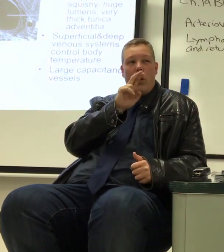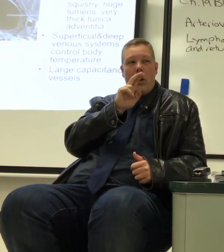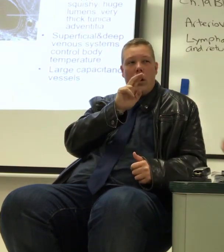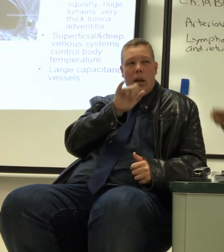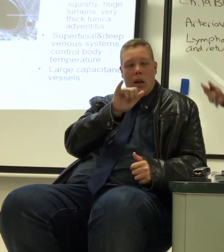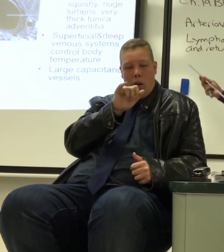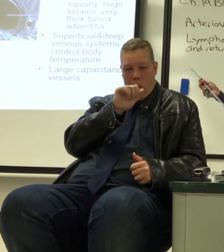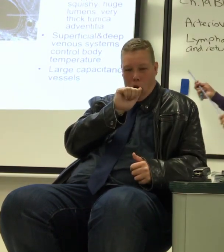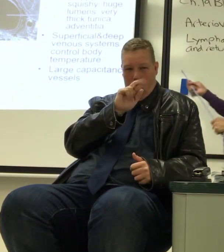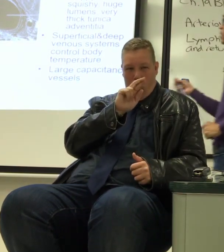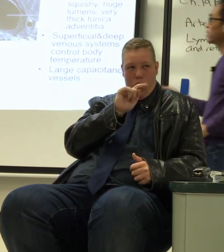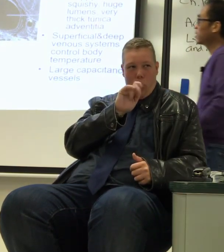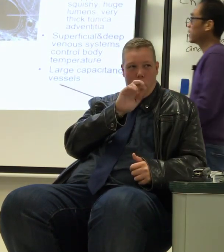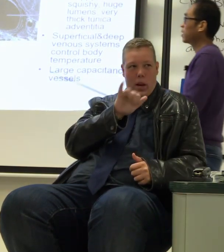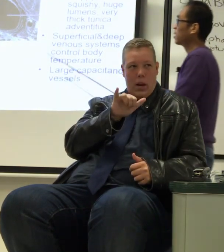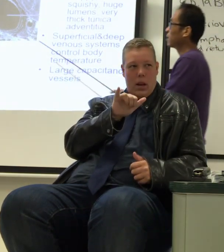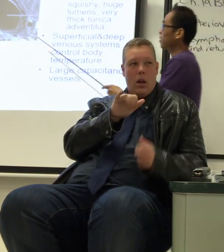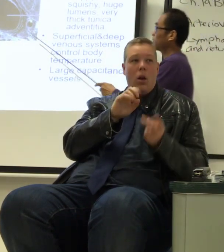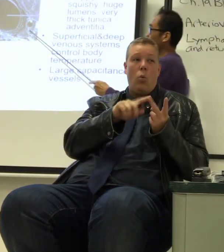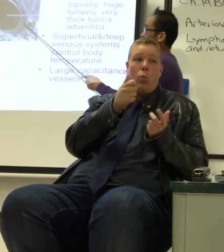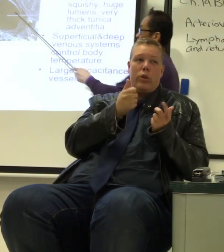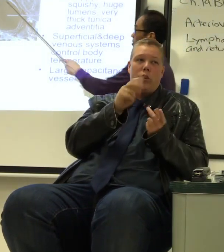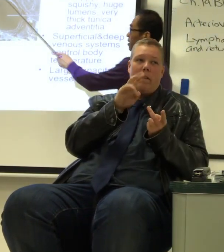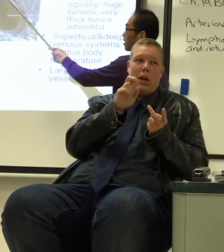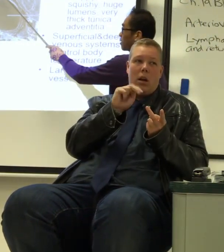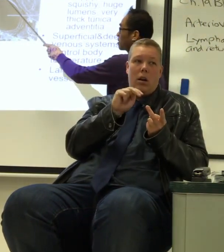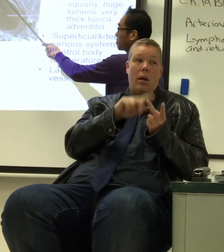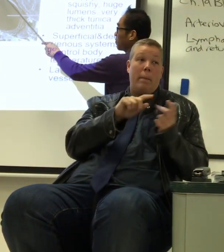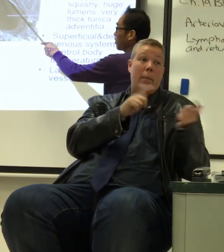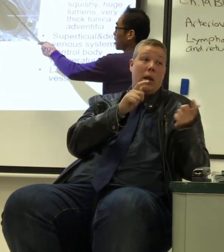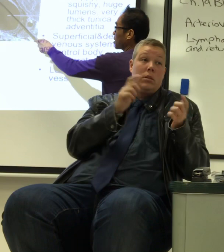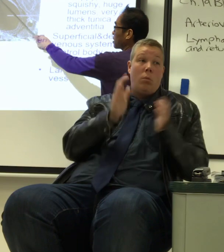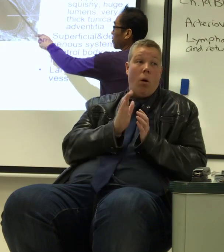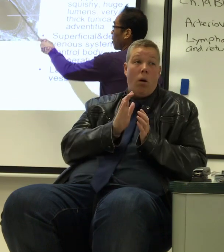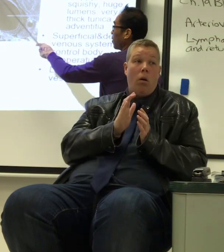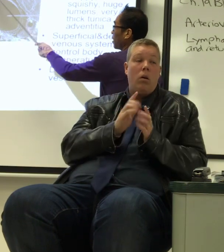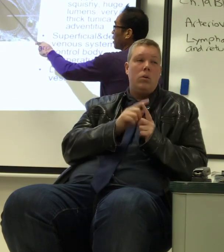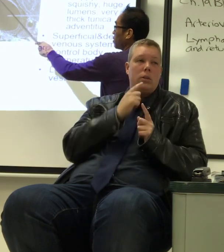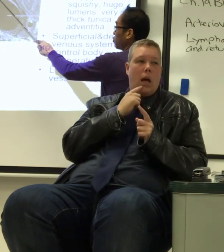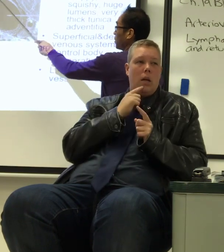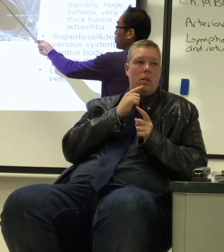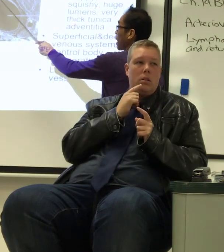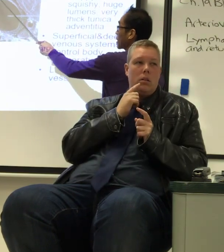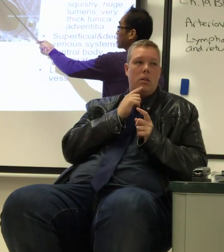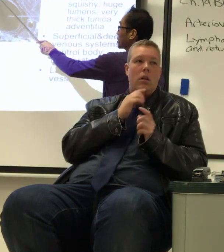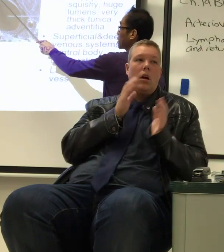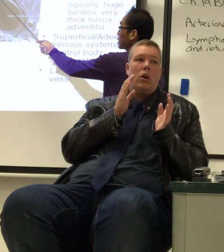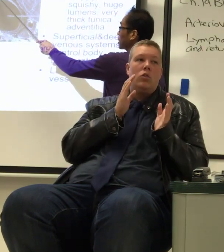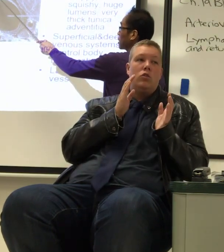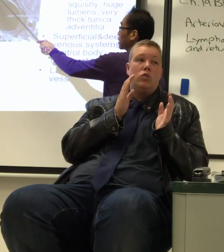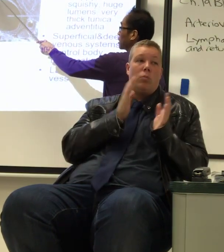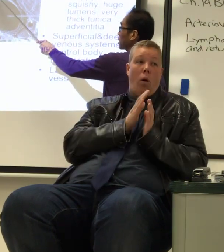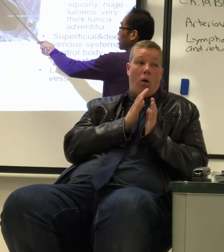Small. the big one or the small one? Small. Okay, some of you are guessing the small one, and you would be correct.